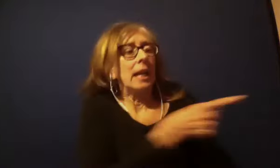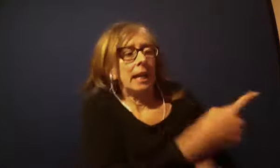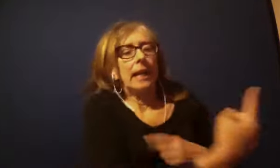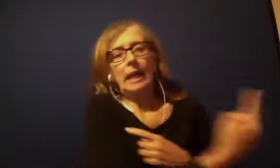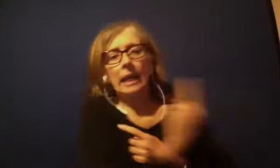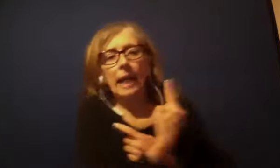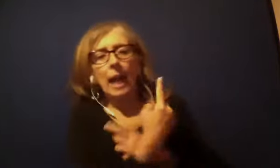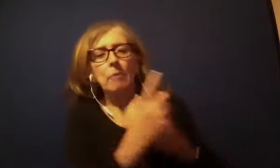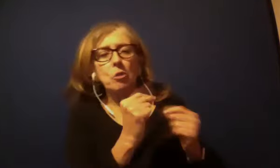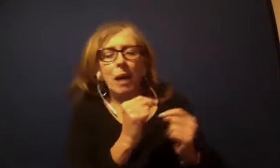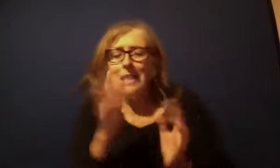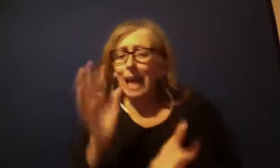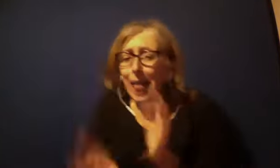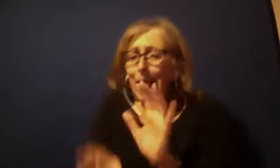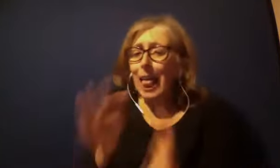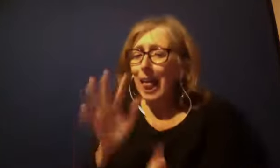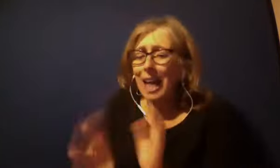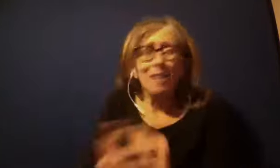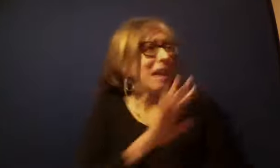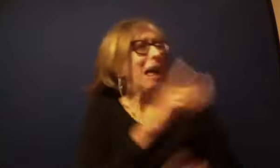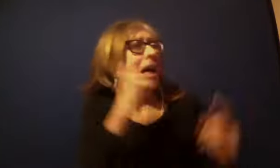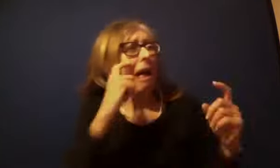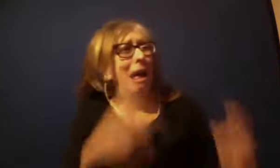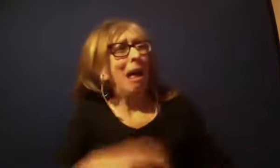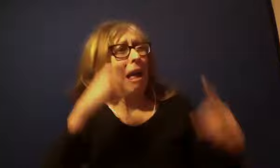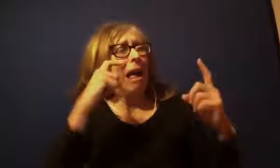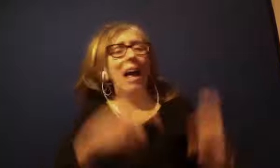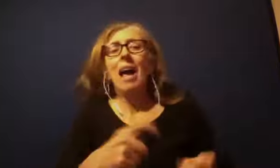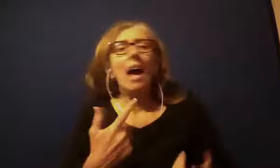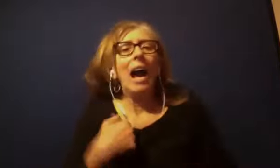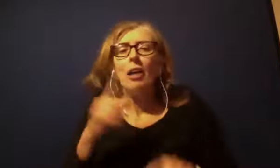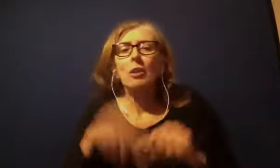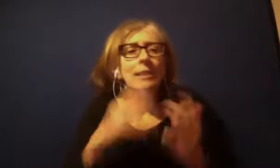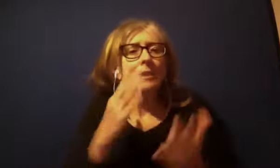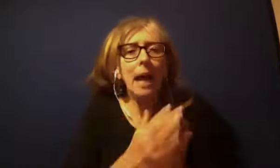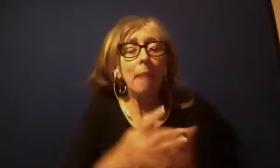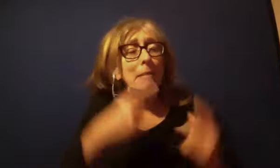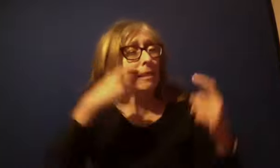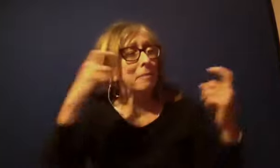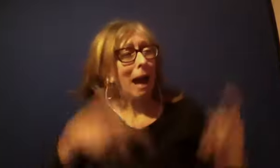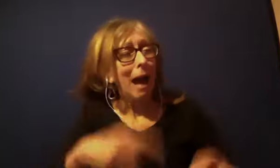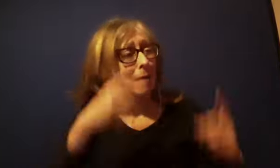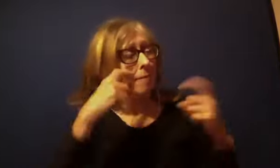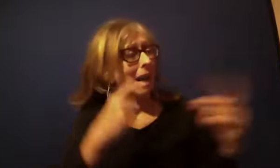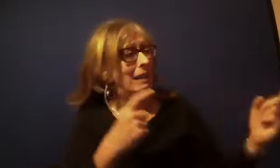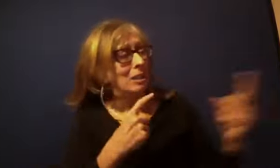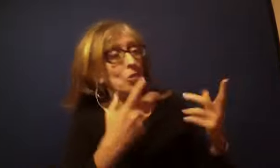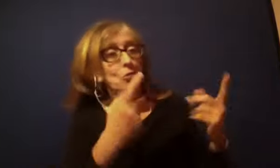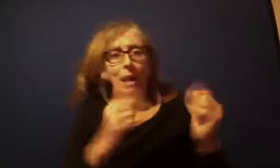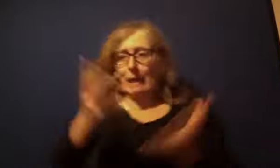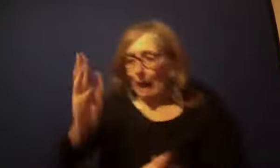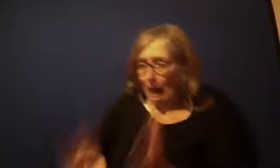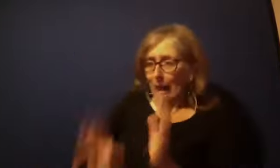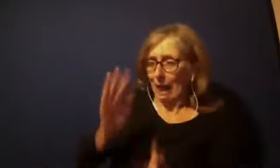could see that I could not stop sobbing. I got into that stage. I was just so broken, emotionally, mentally, spiritually,